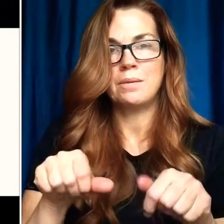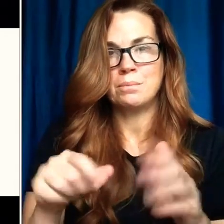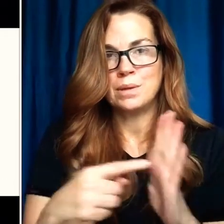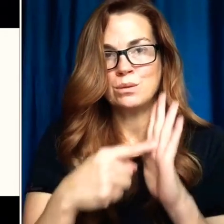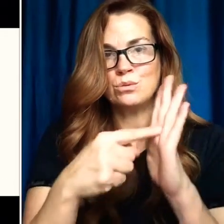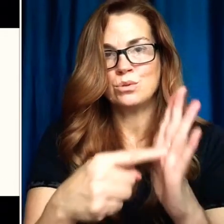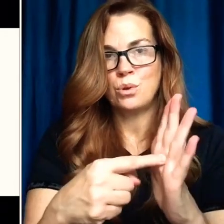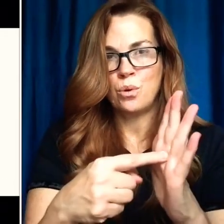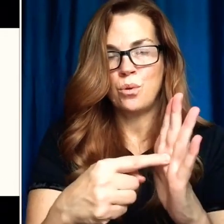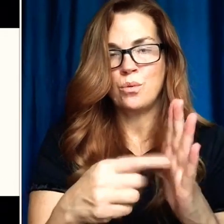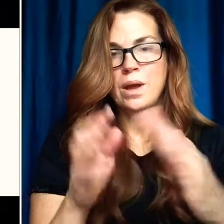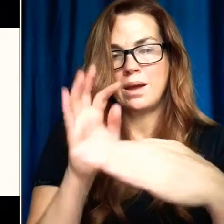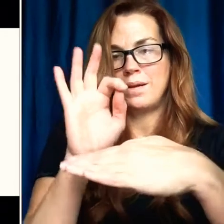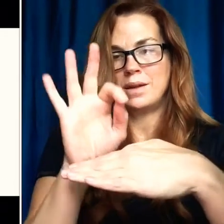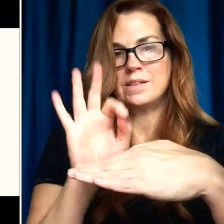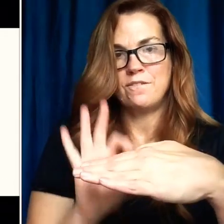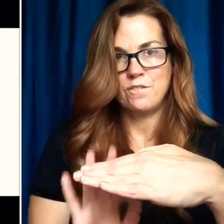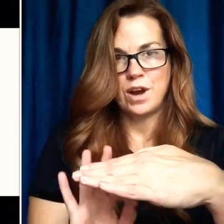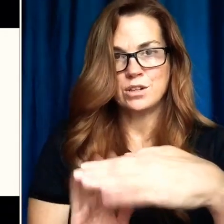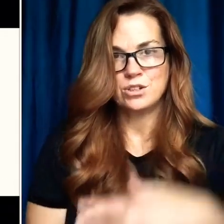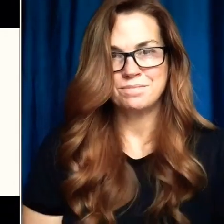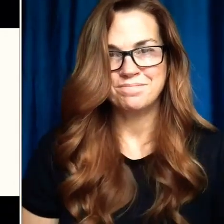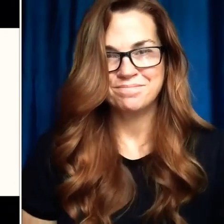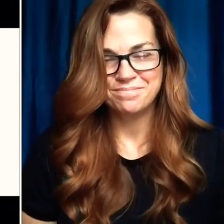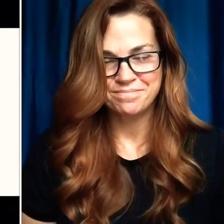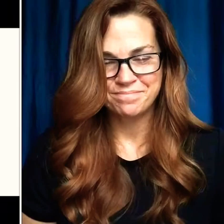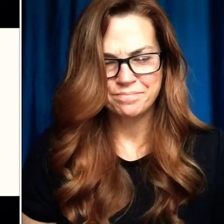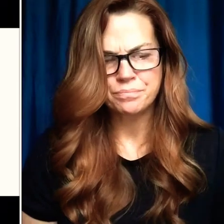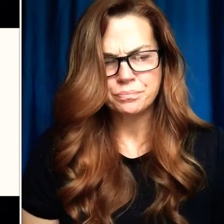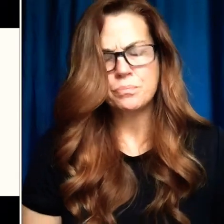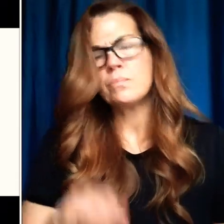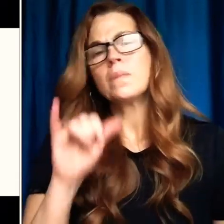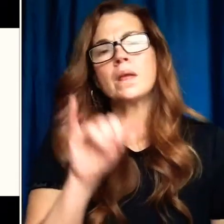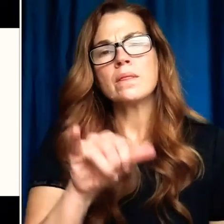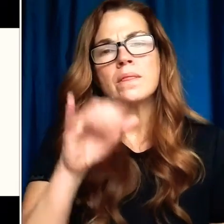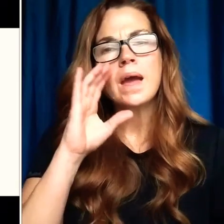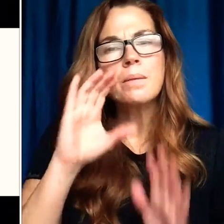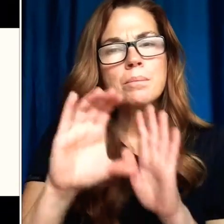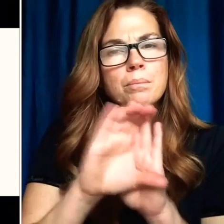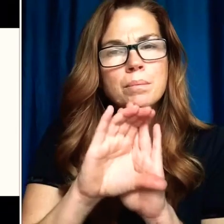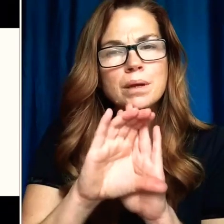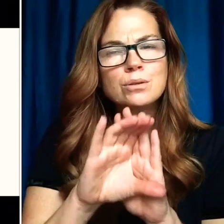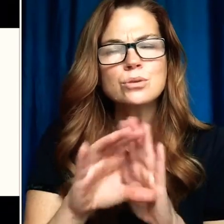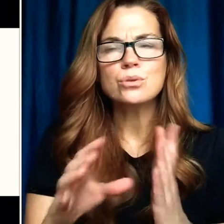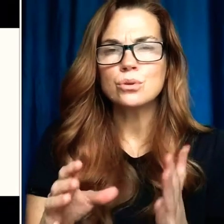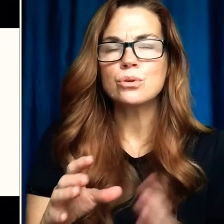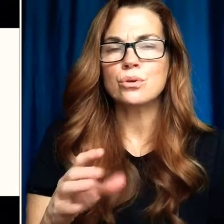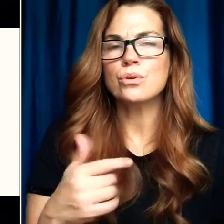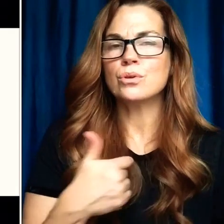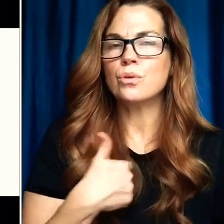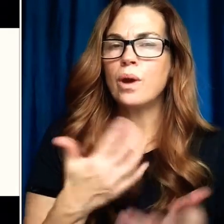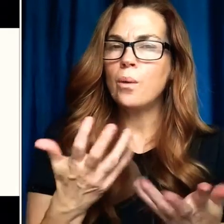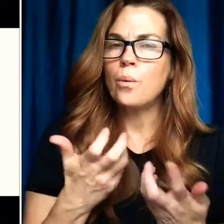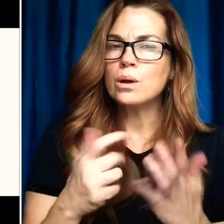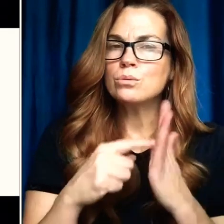I show you this picture because it's important for you to understand that not every picture will show the sets drawn in exactly the same